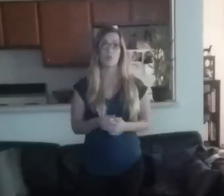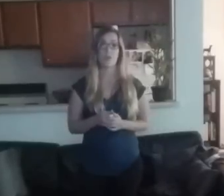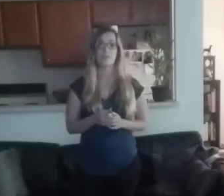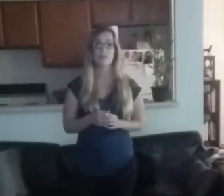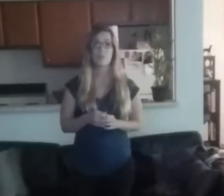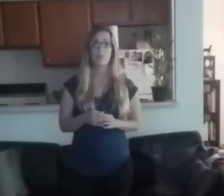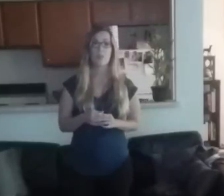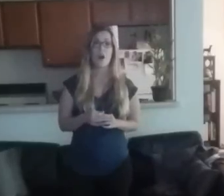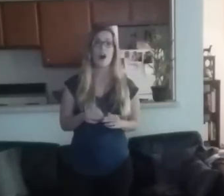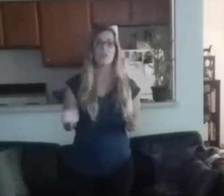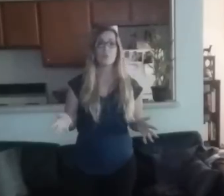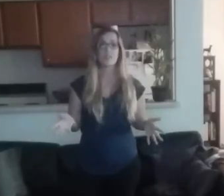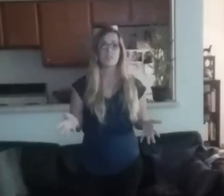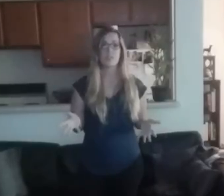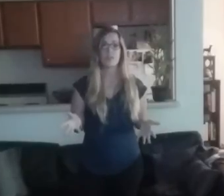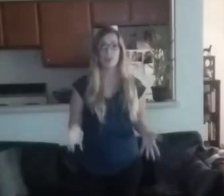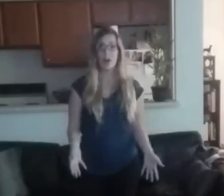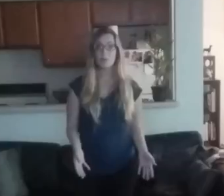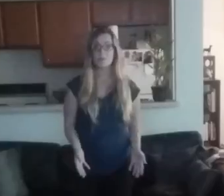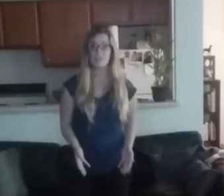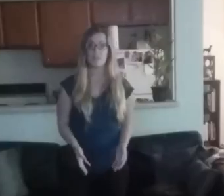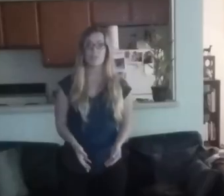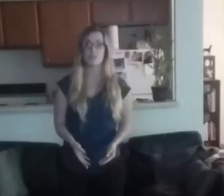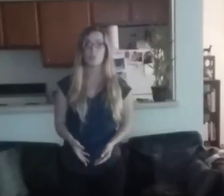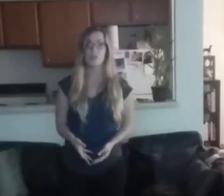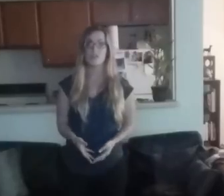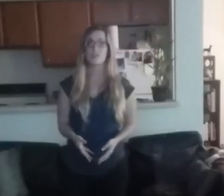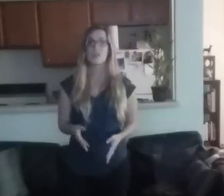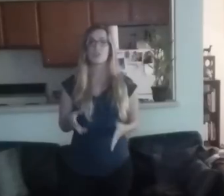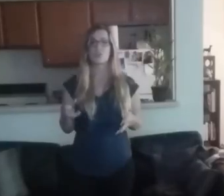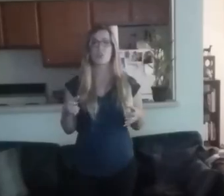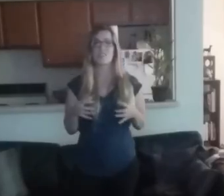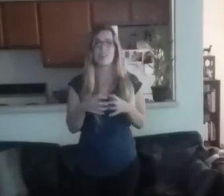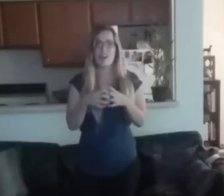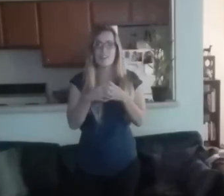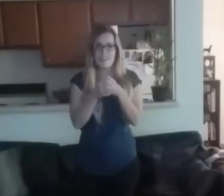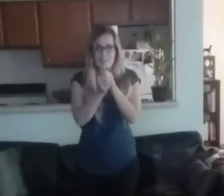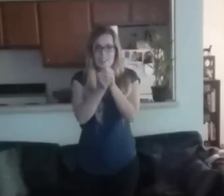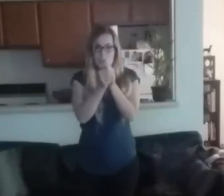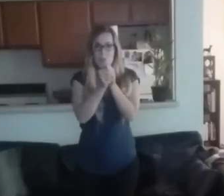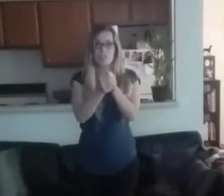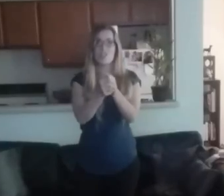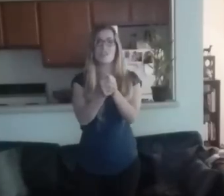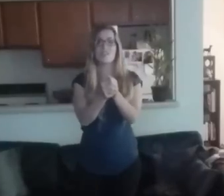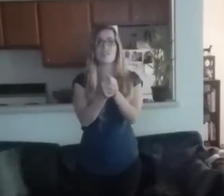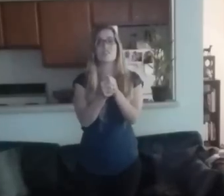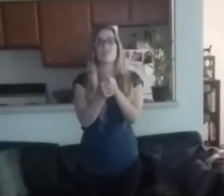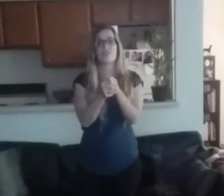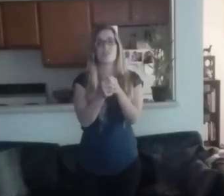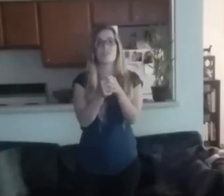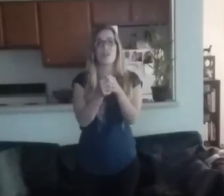place. Other muscles have to compensate for this weakness, so they tighten, which leads to stiffness and